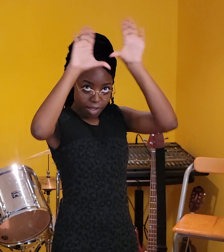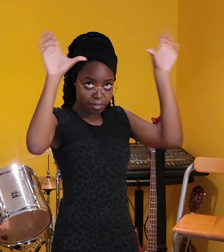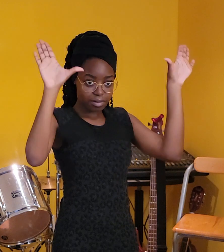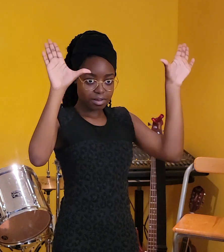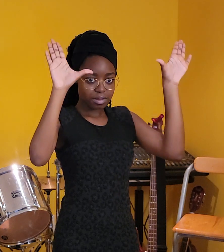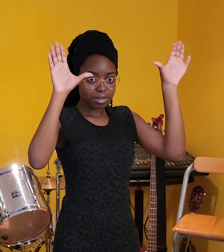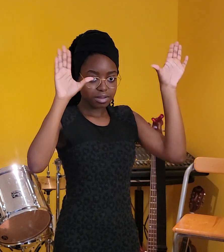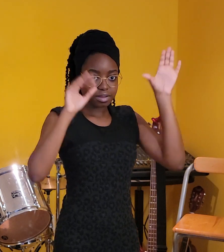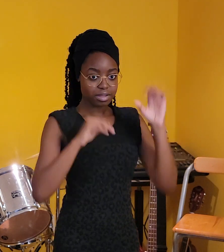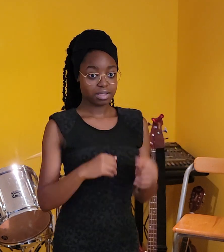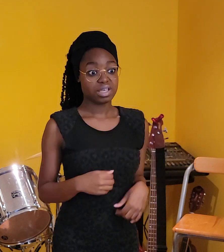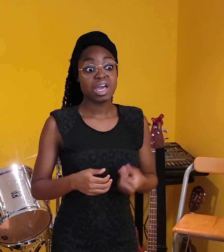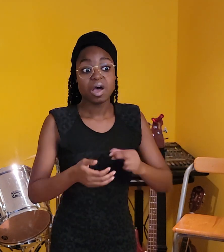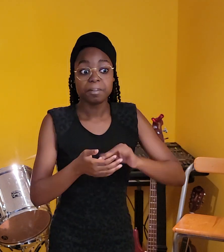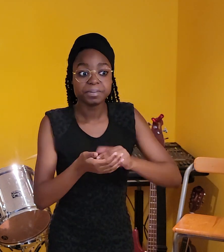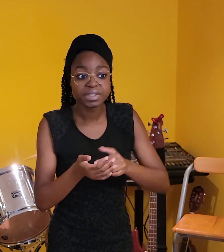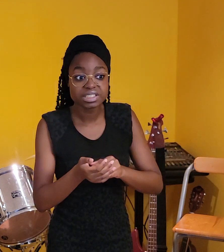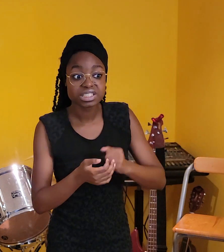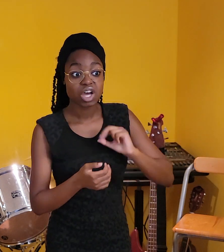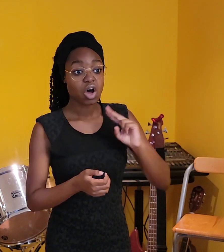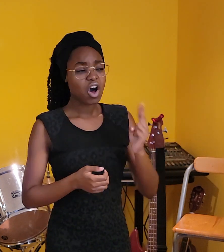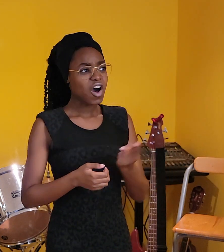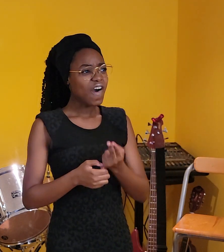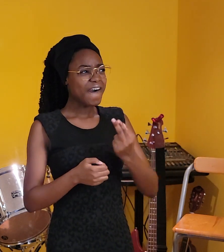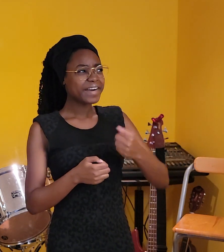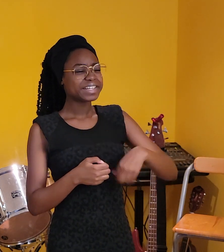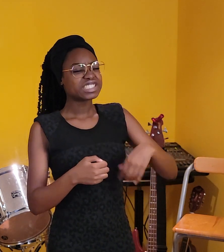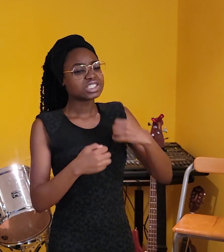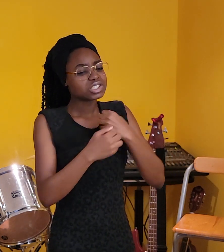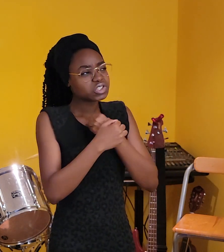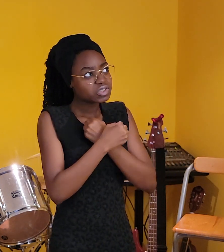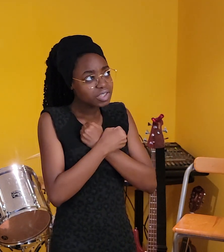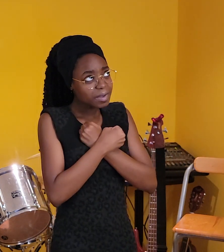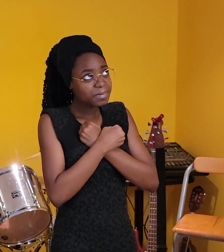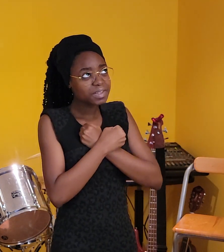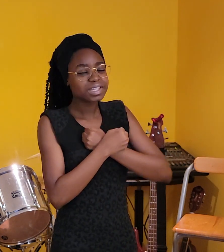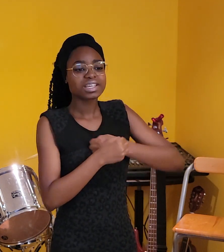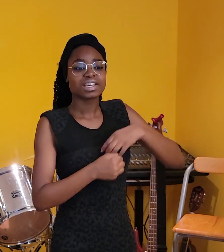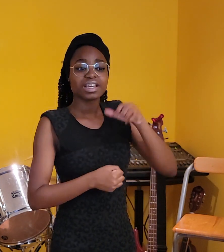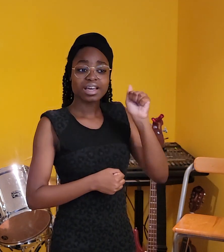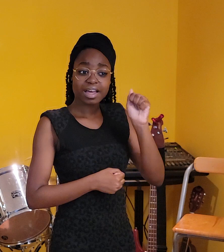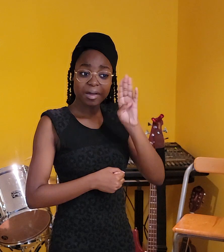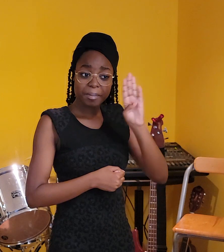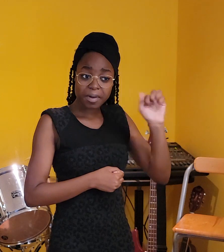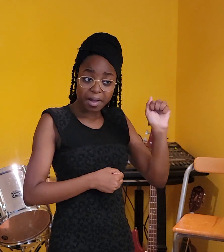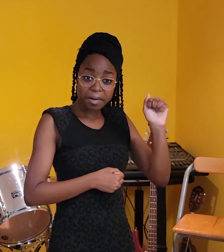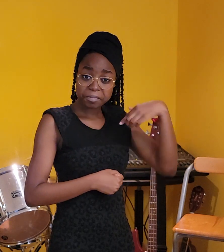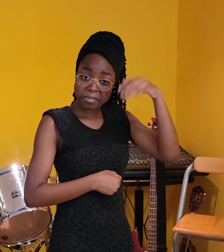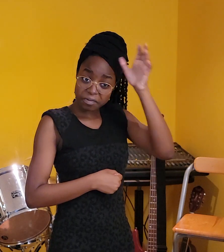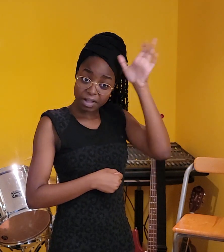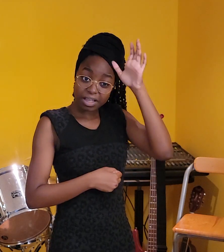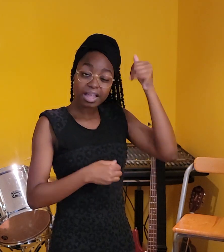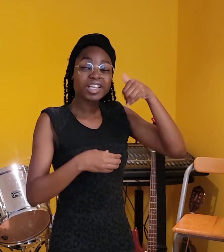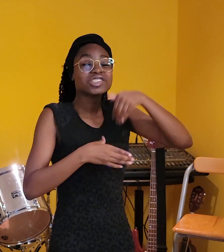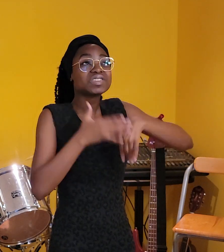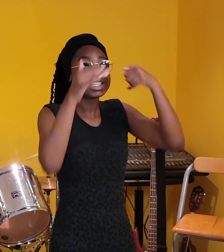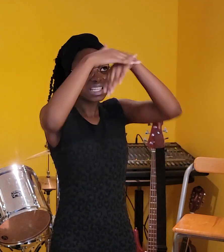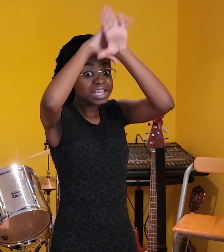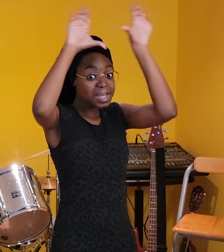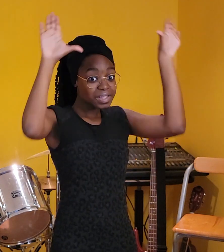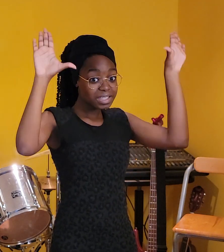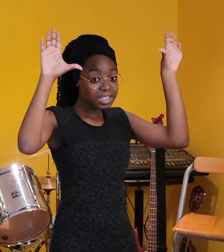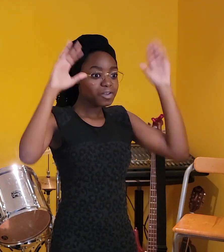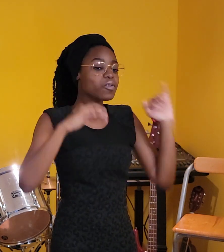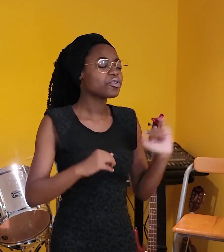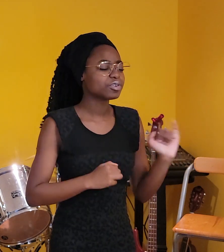It means we are praying to our faithful Father Abba, you know, who lives in heaven, but is everywhere because